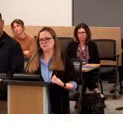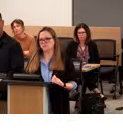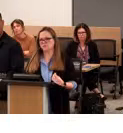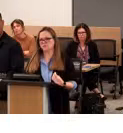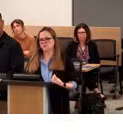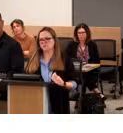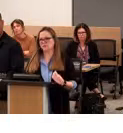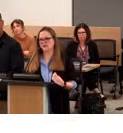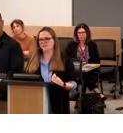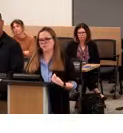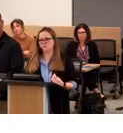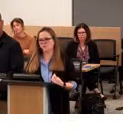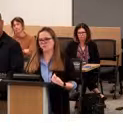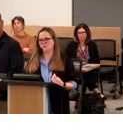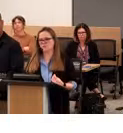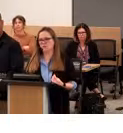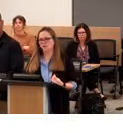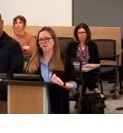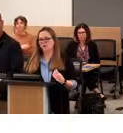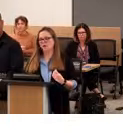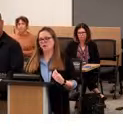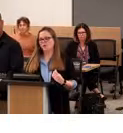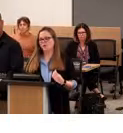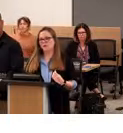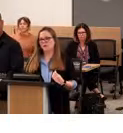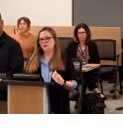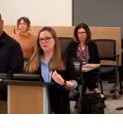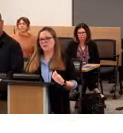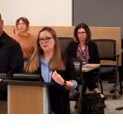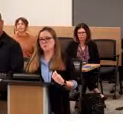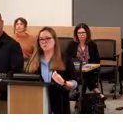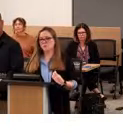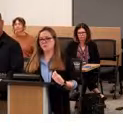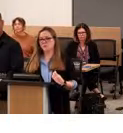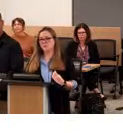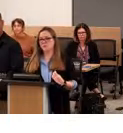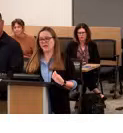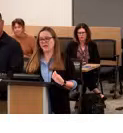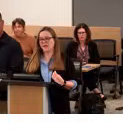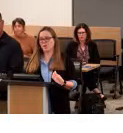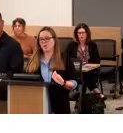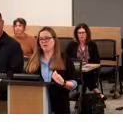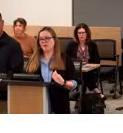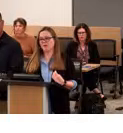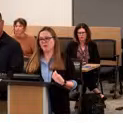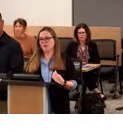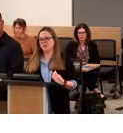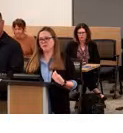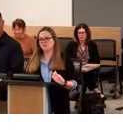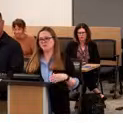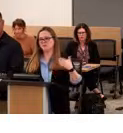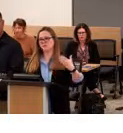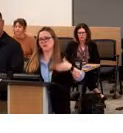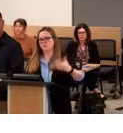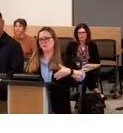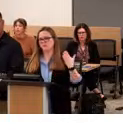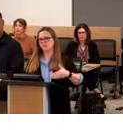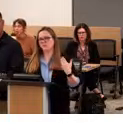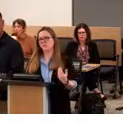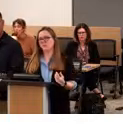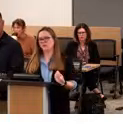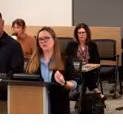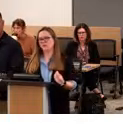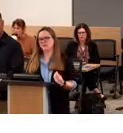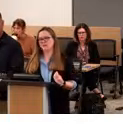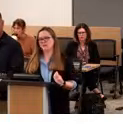for students in the classroom. We need to both look at what does it mean to develop